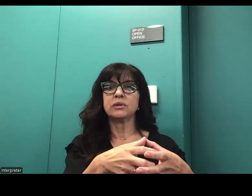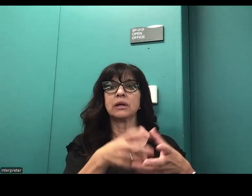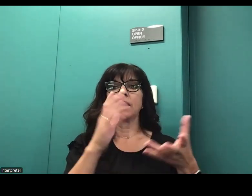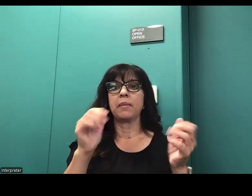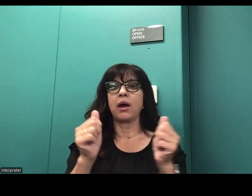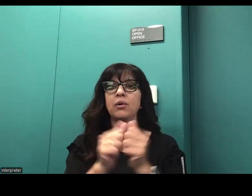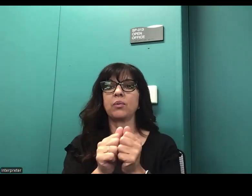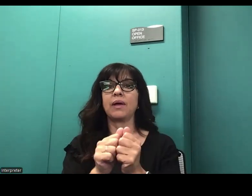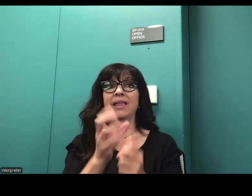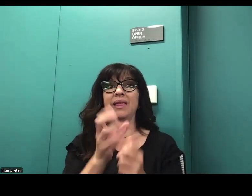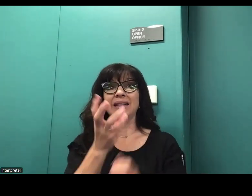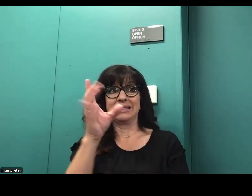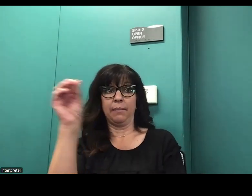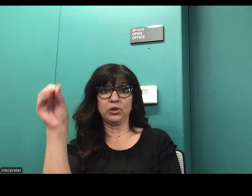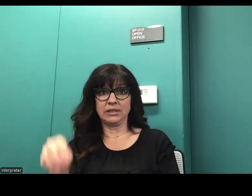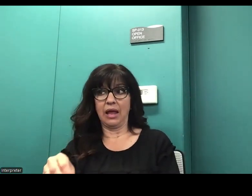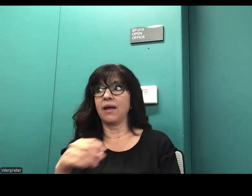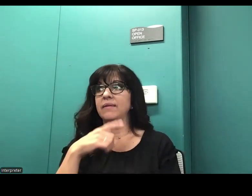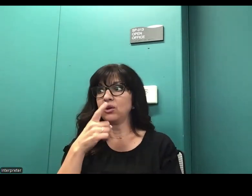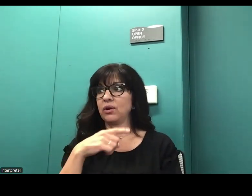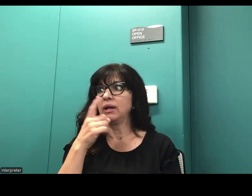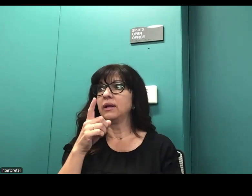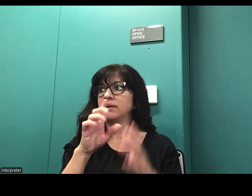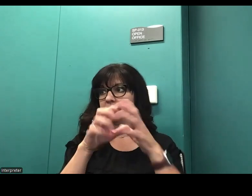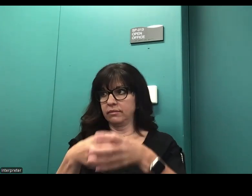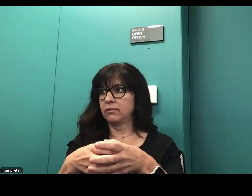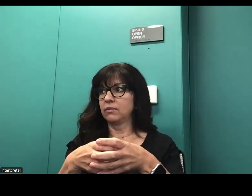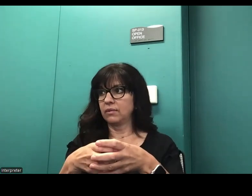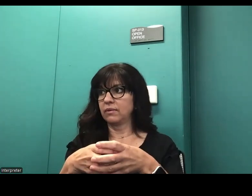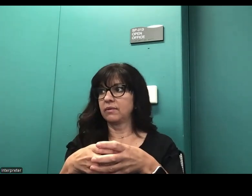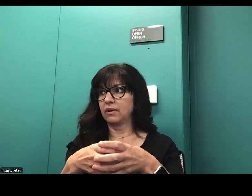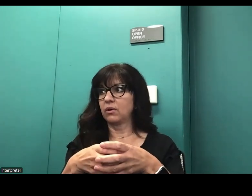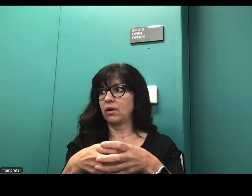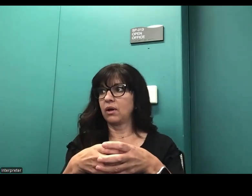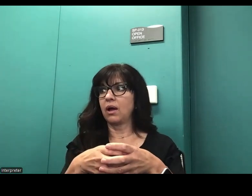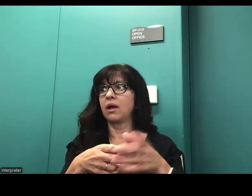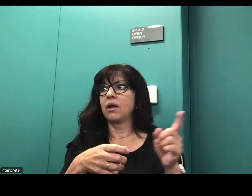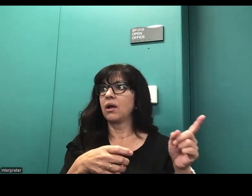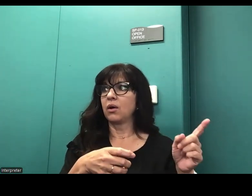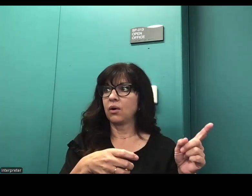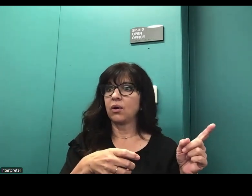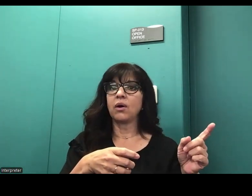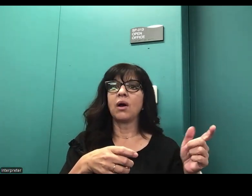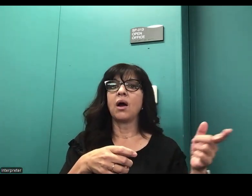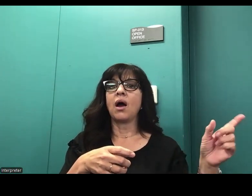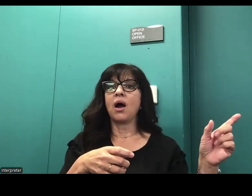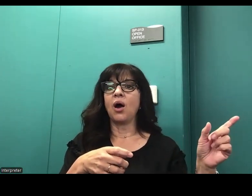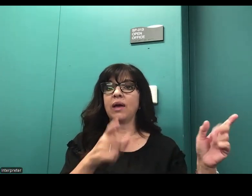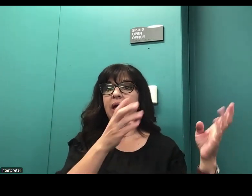compared to 68% of the hearing population. As far as considering suicide, we've got